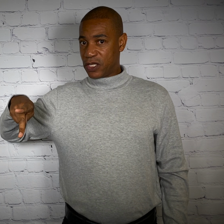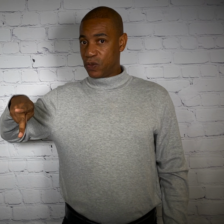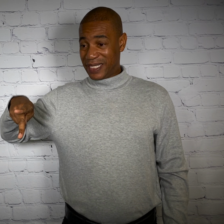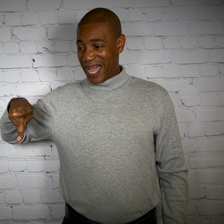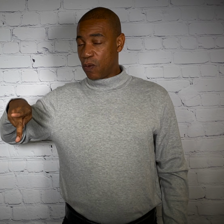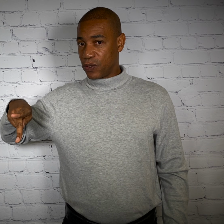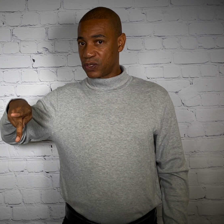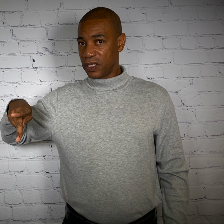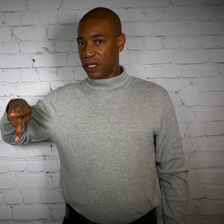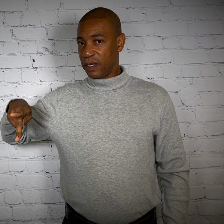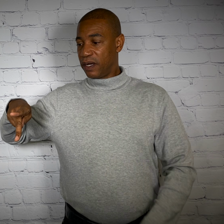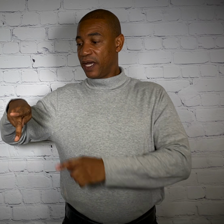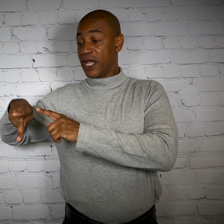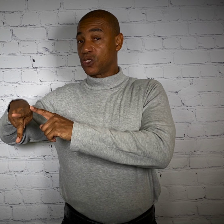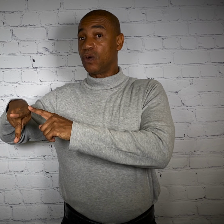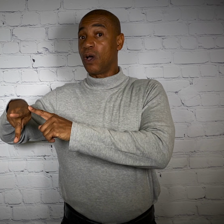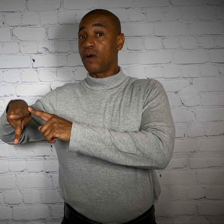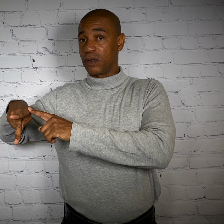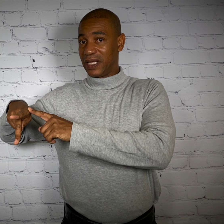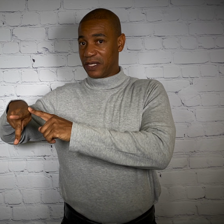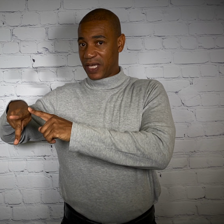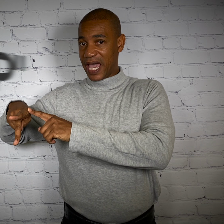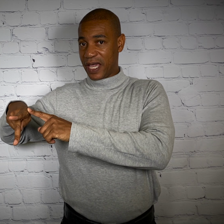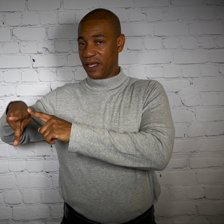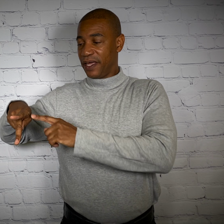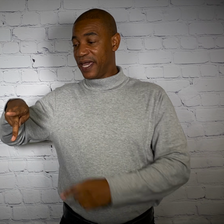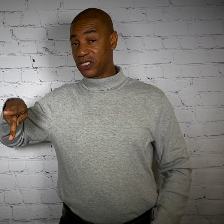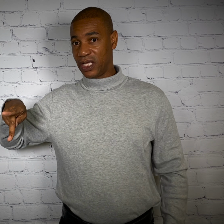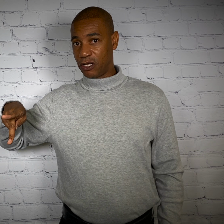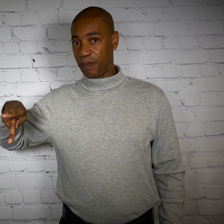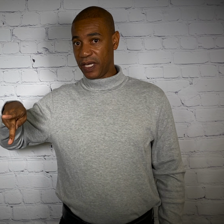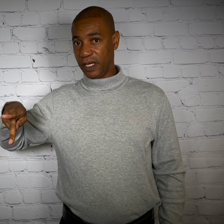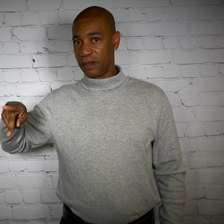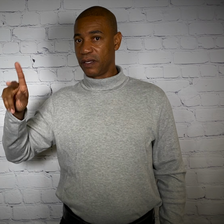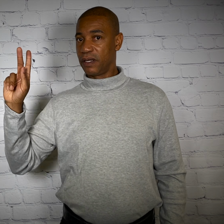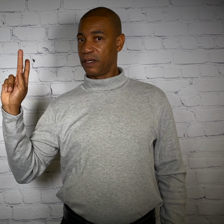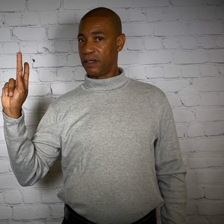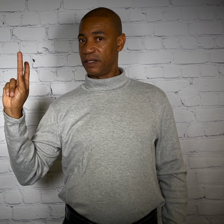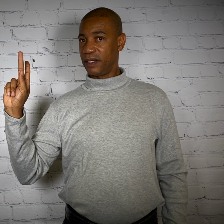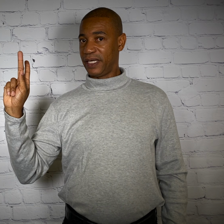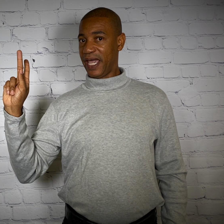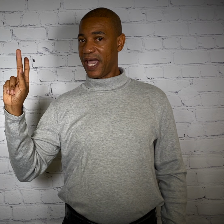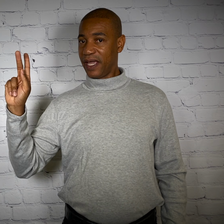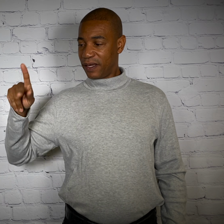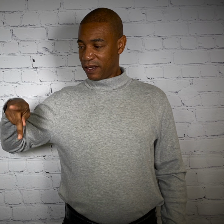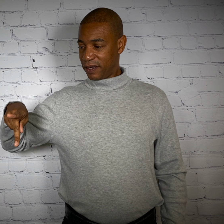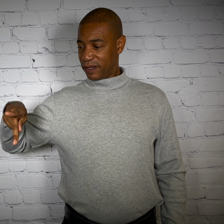do it downwards, it's no longer the letter K, it's the letter P. K